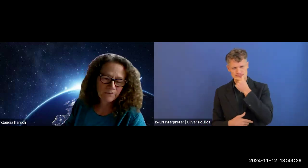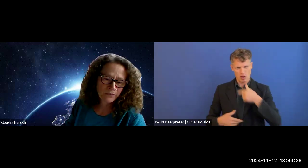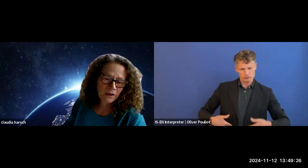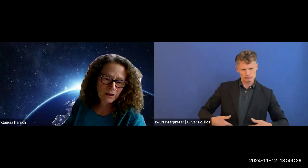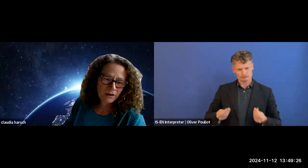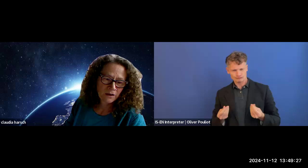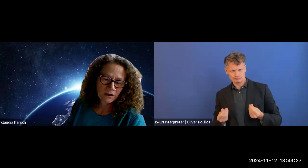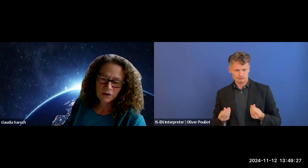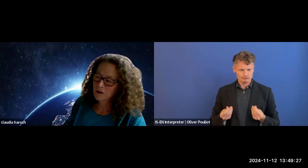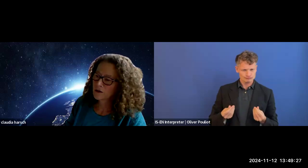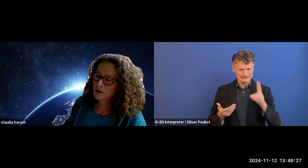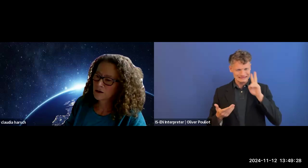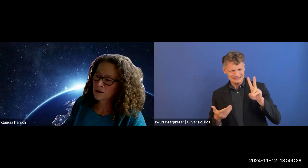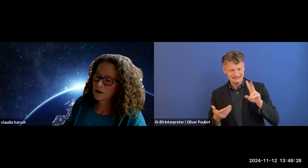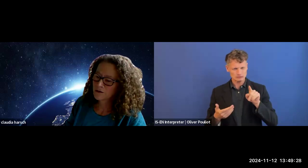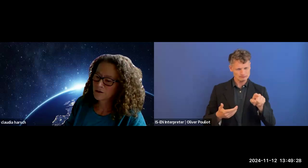begin.